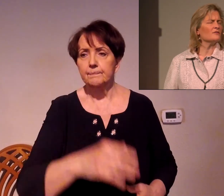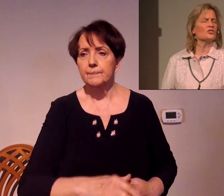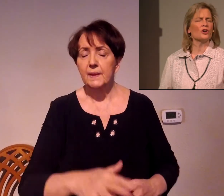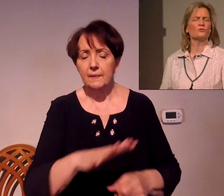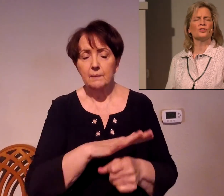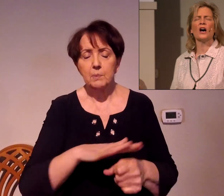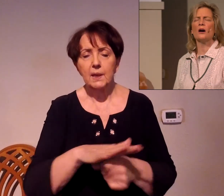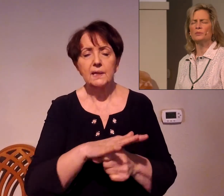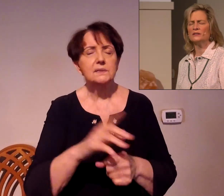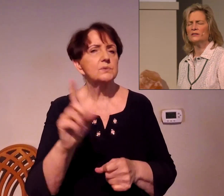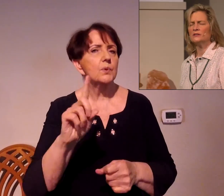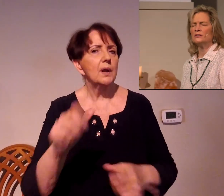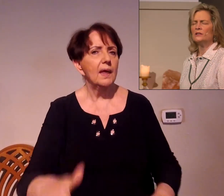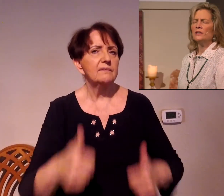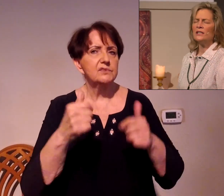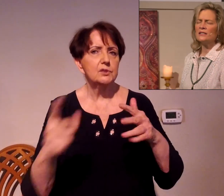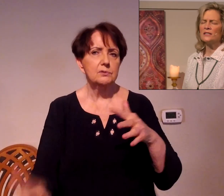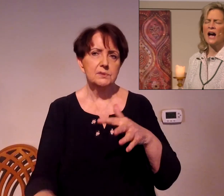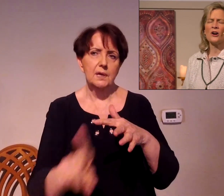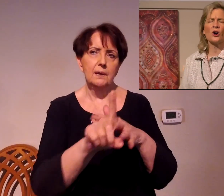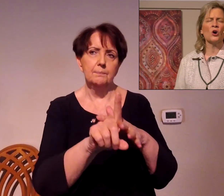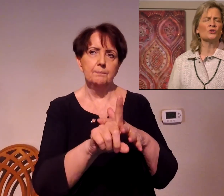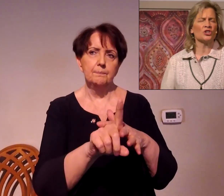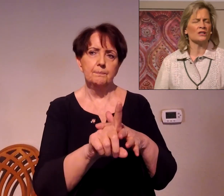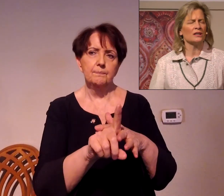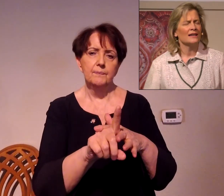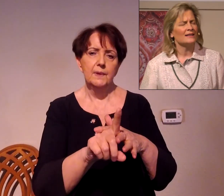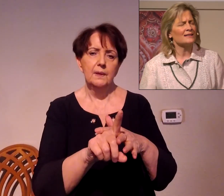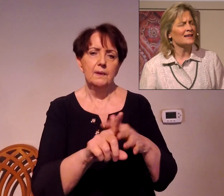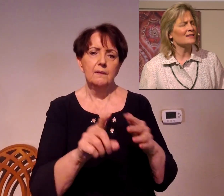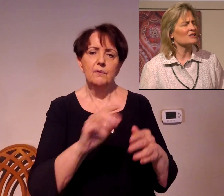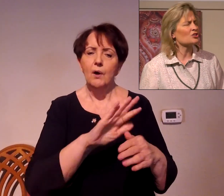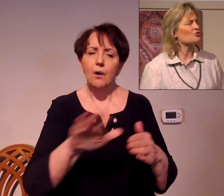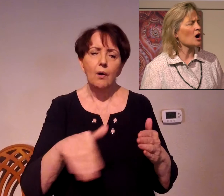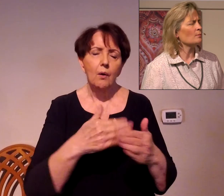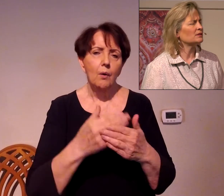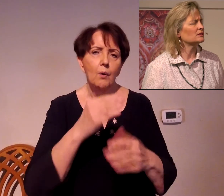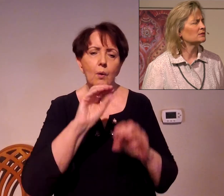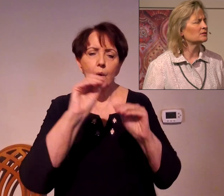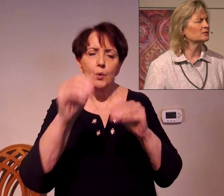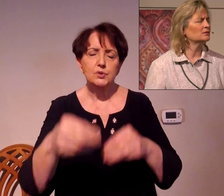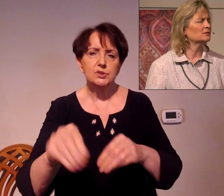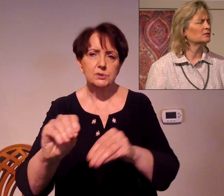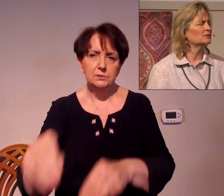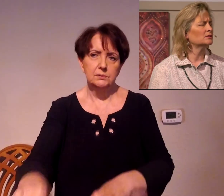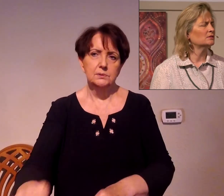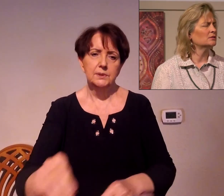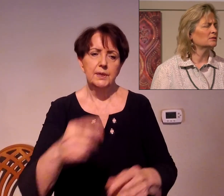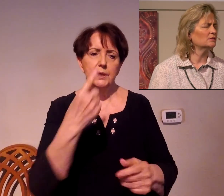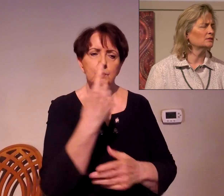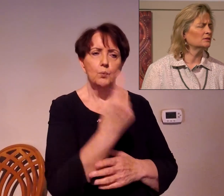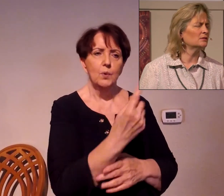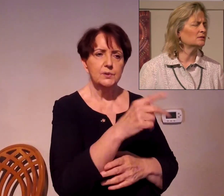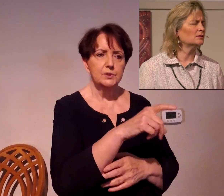of life shows up. The entire ocean is in this drop.